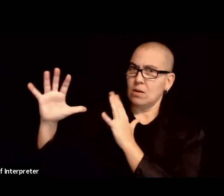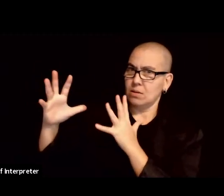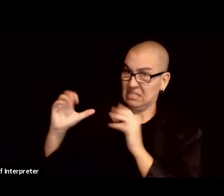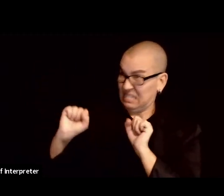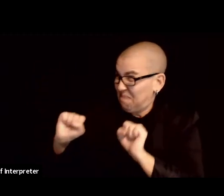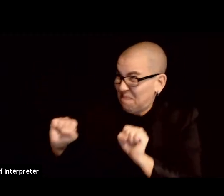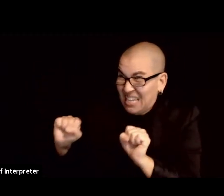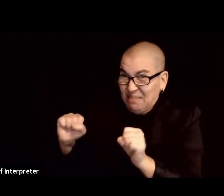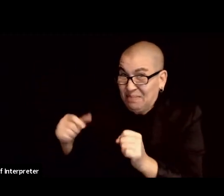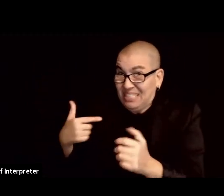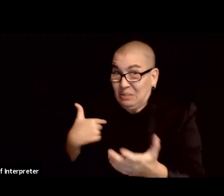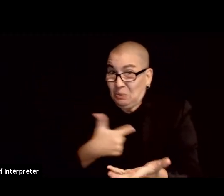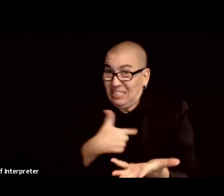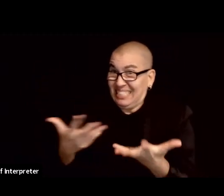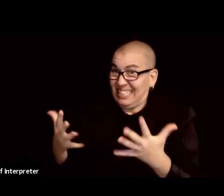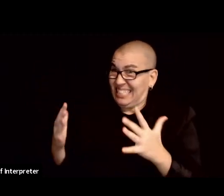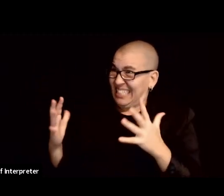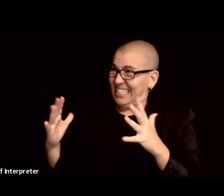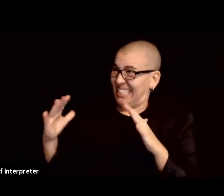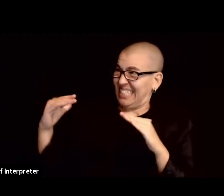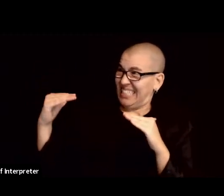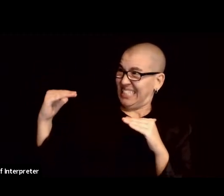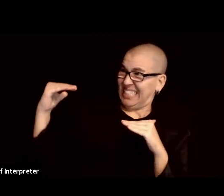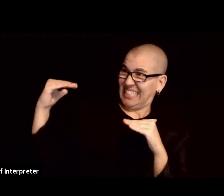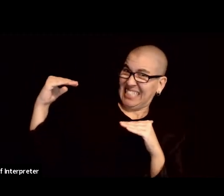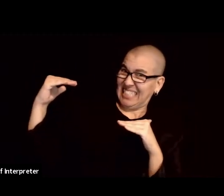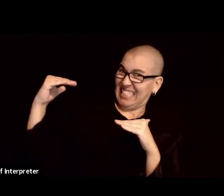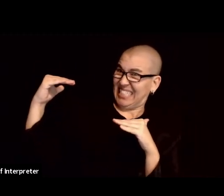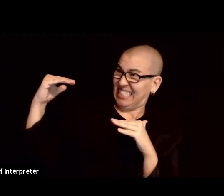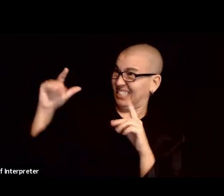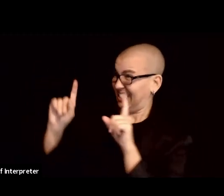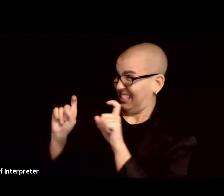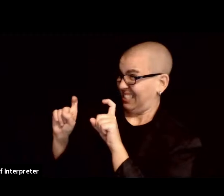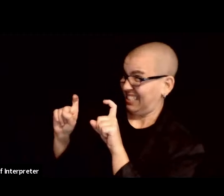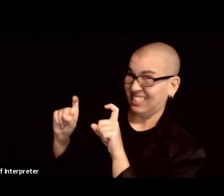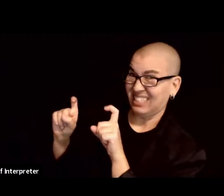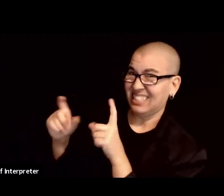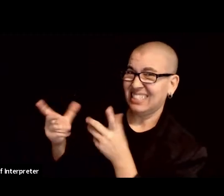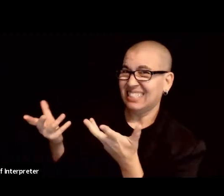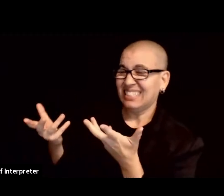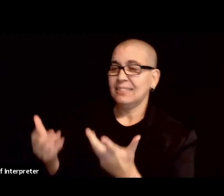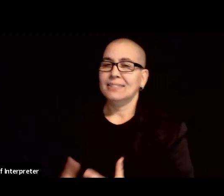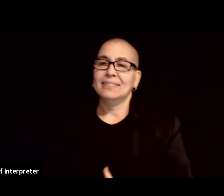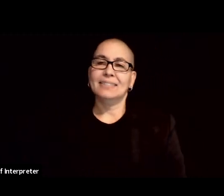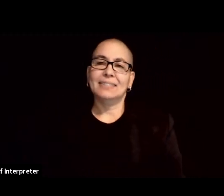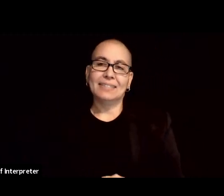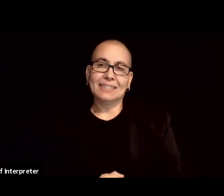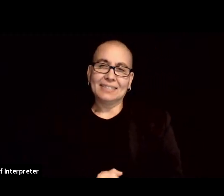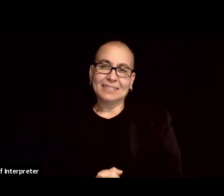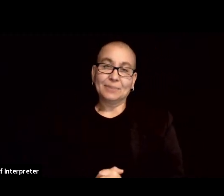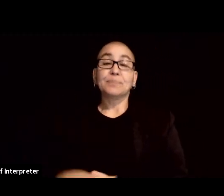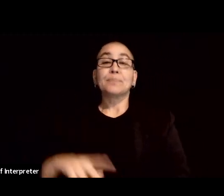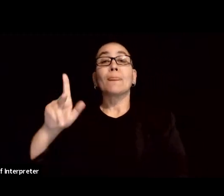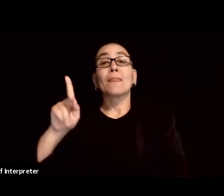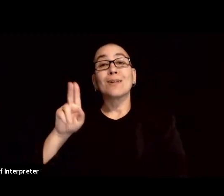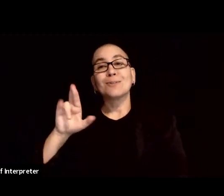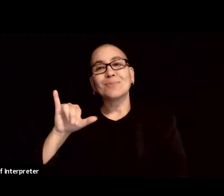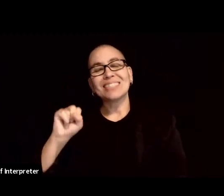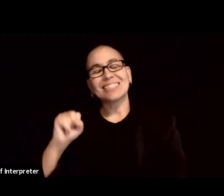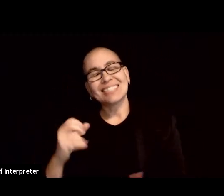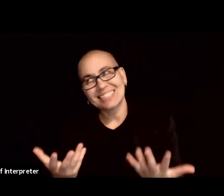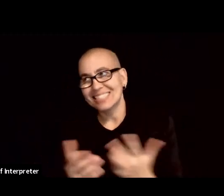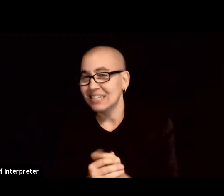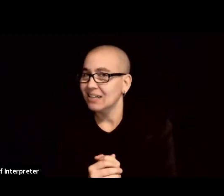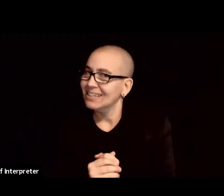Well, we sure hope so. I think as you know, it takes a couple of weeks for any kind of change in the